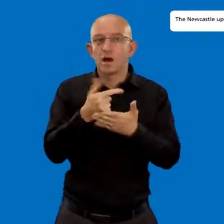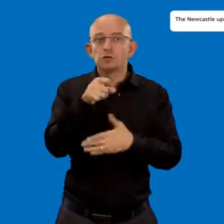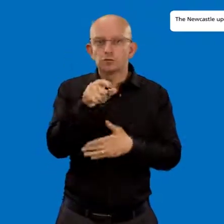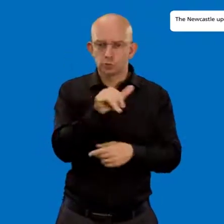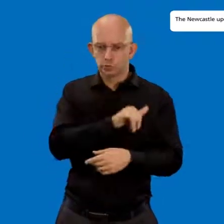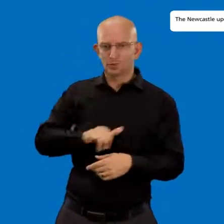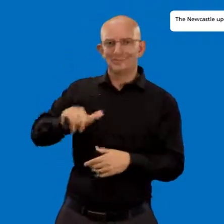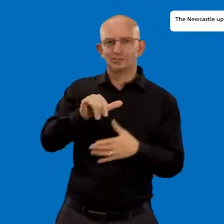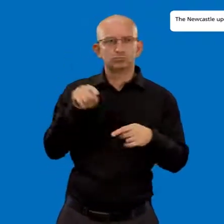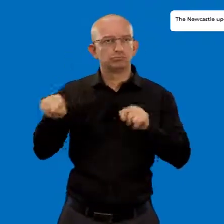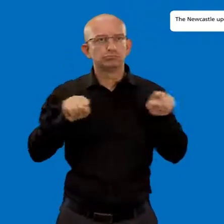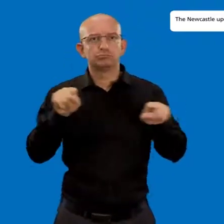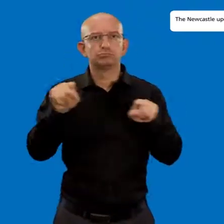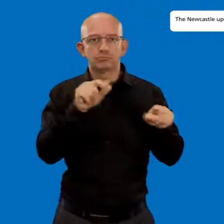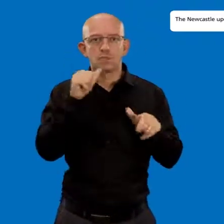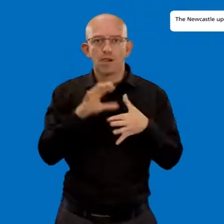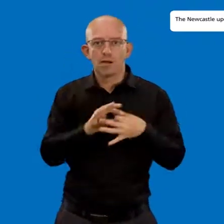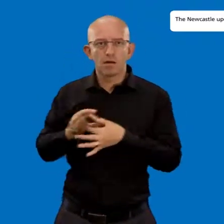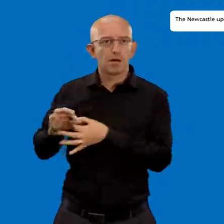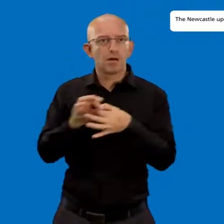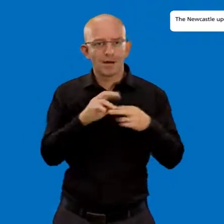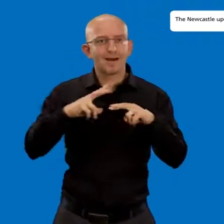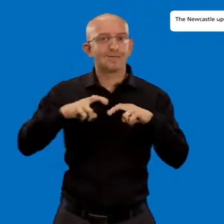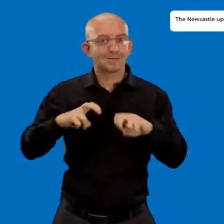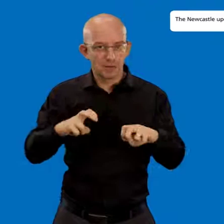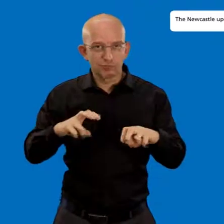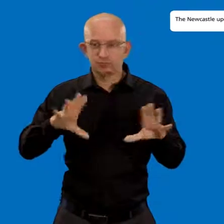coordinate the investigation and provide the combined response.